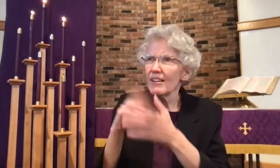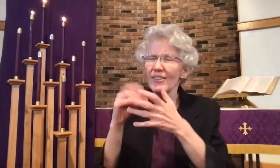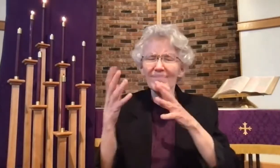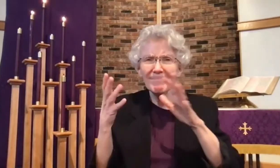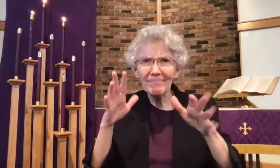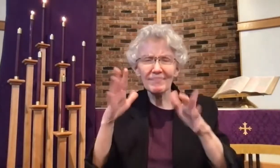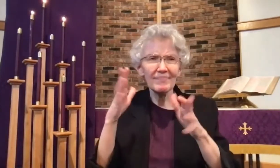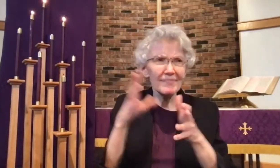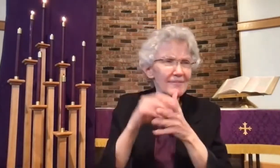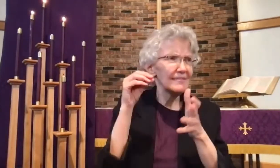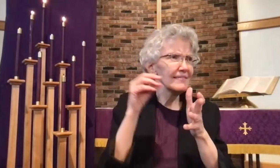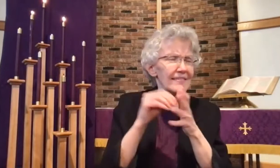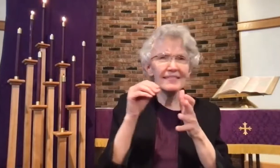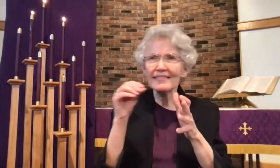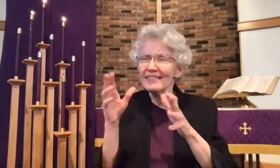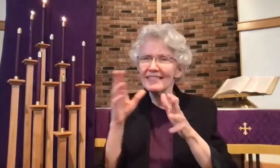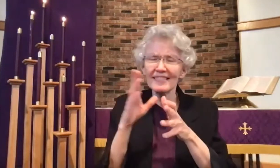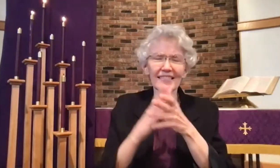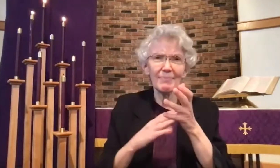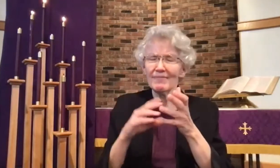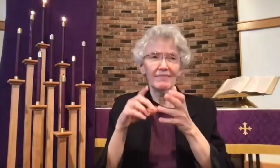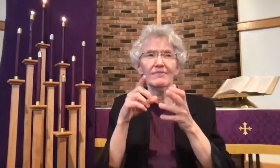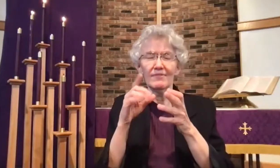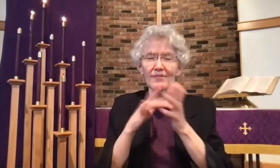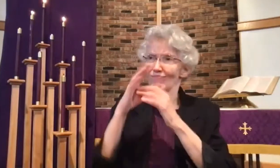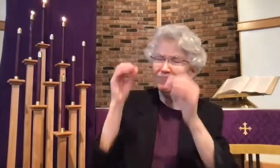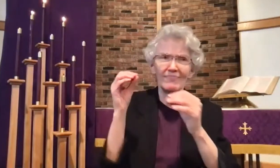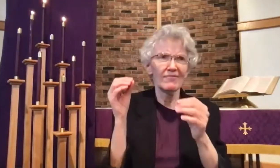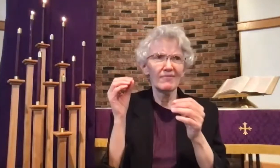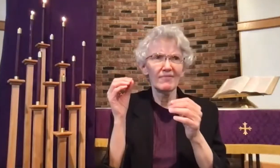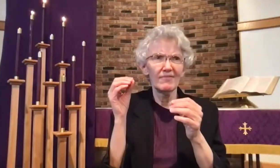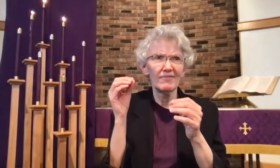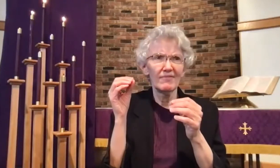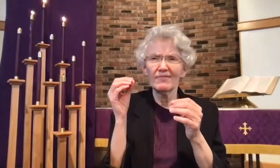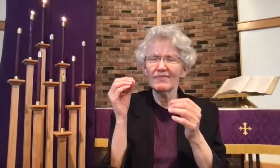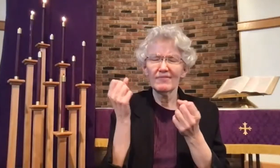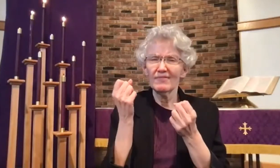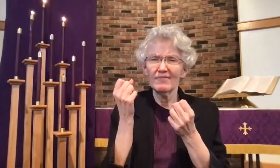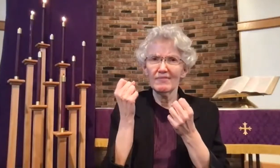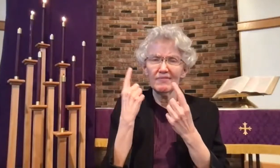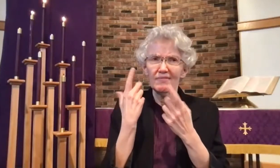And they still didn't fully comprehend what he was saying or what he had meant.